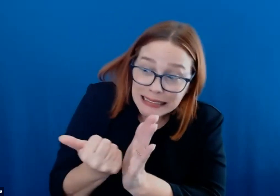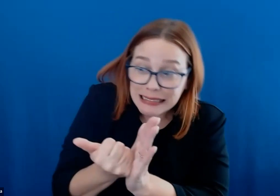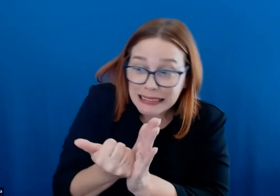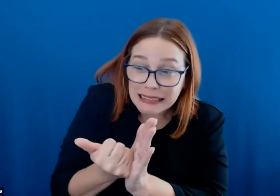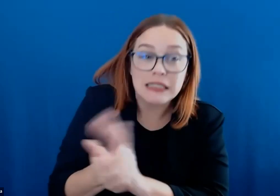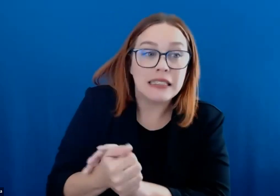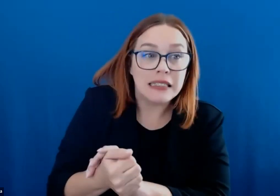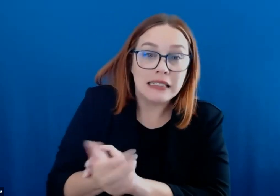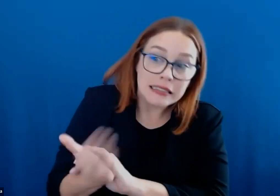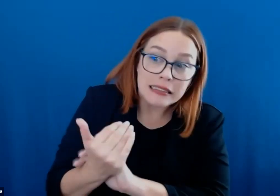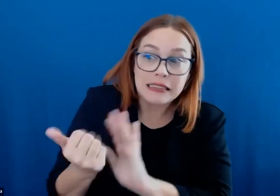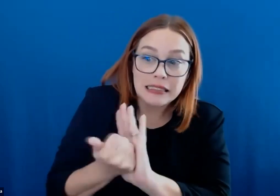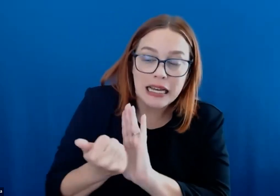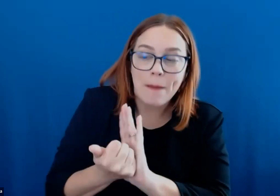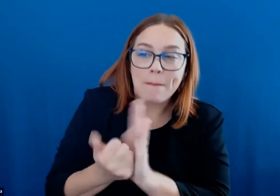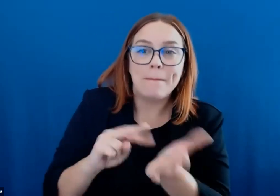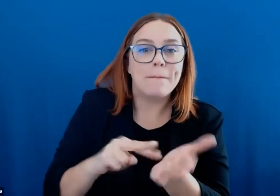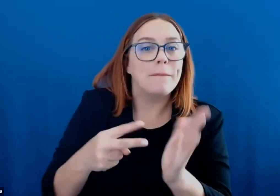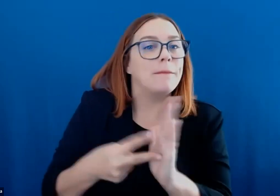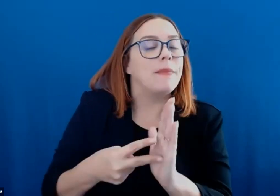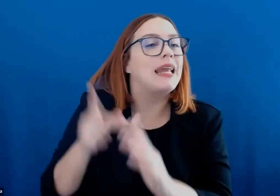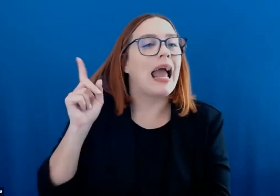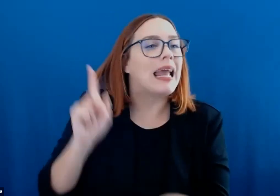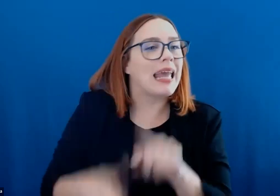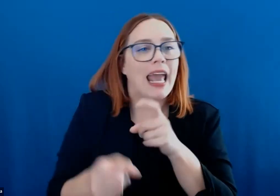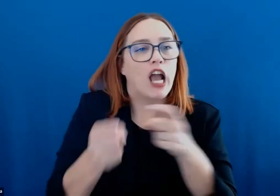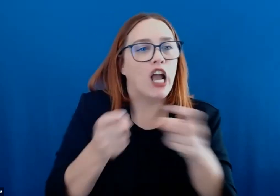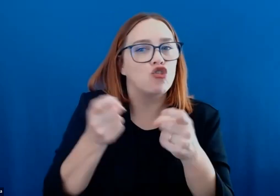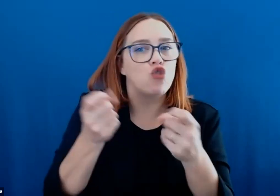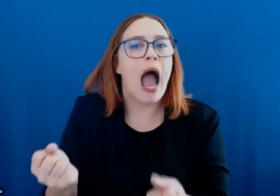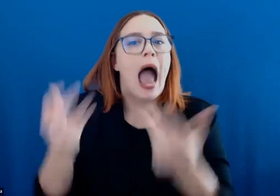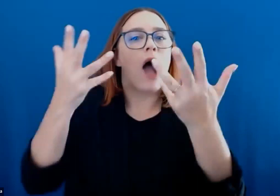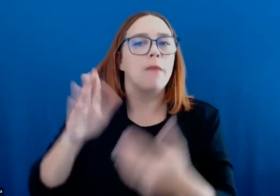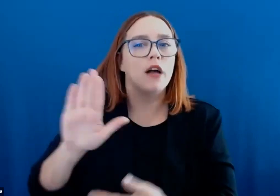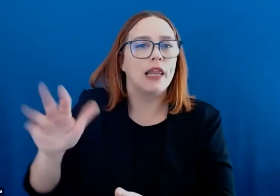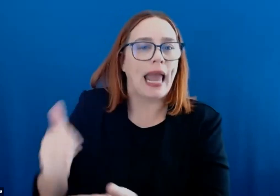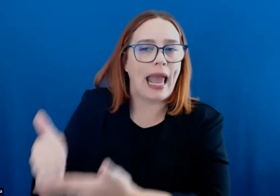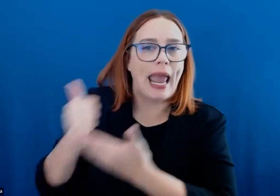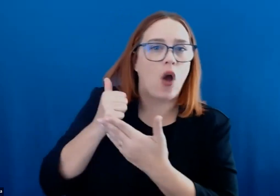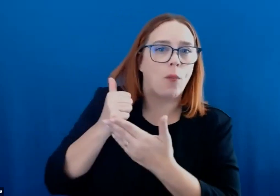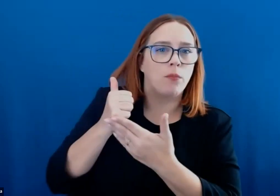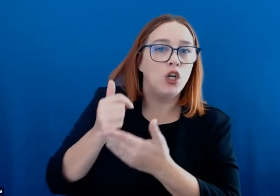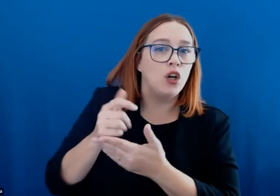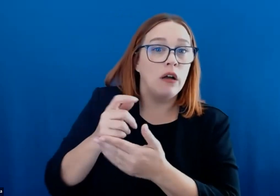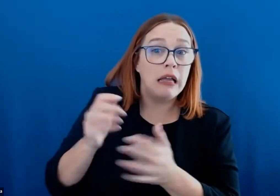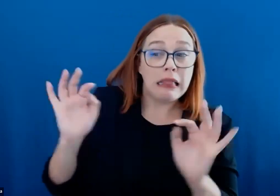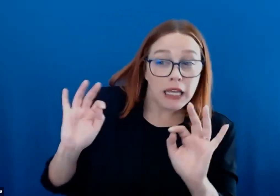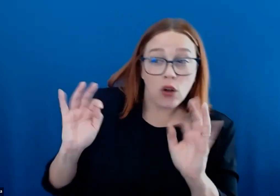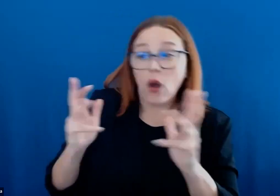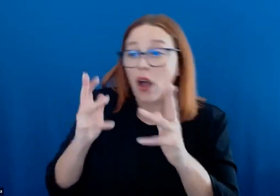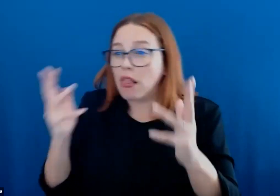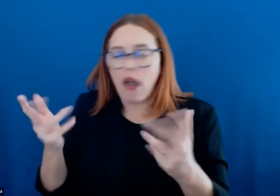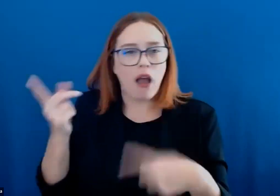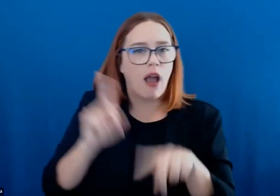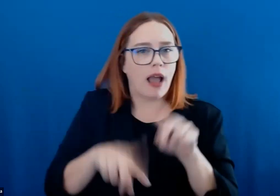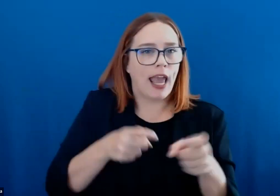I can't control how much help I'm given. But as long as I'm having the conversation,